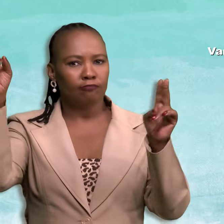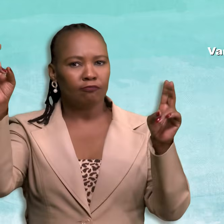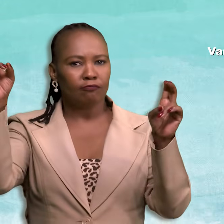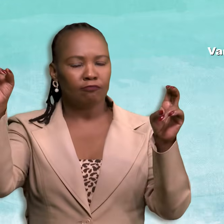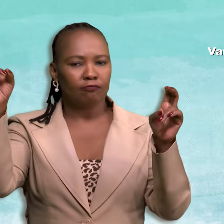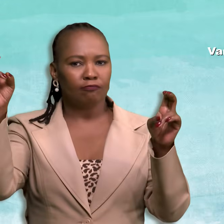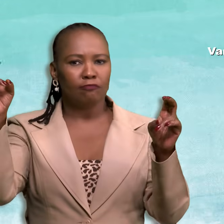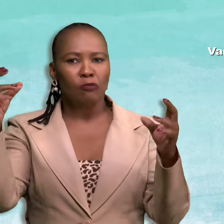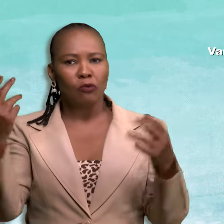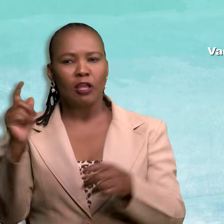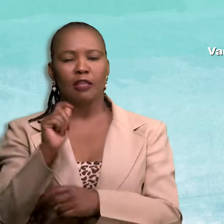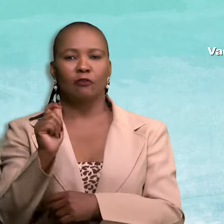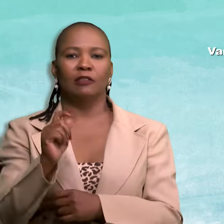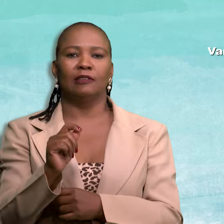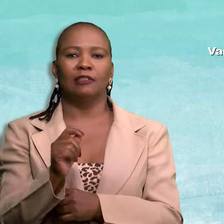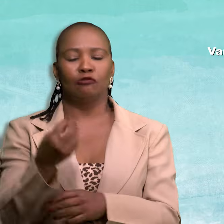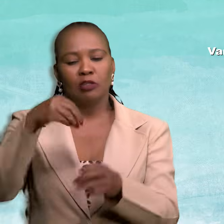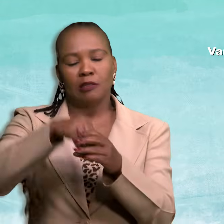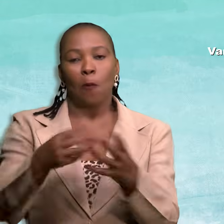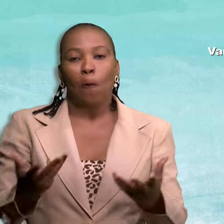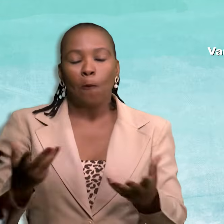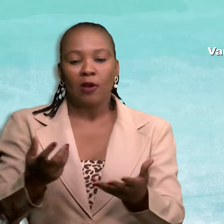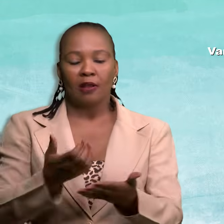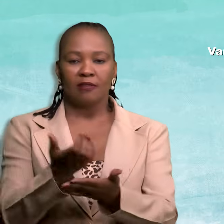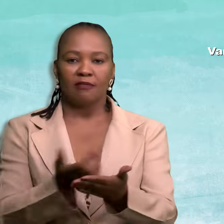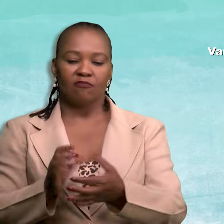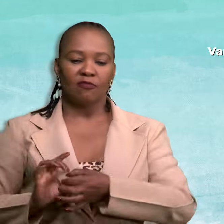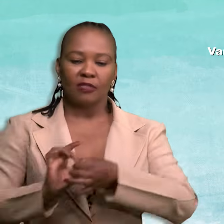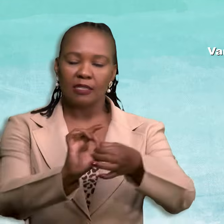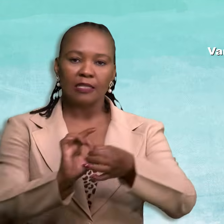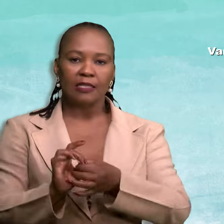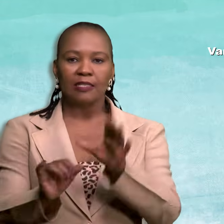will include in your essay in relation to the identified topic.